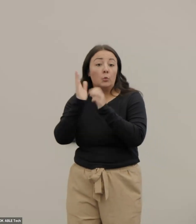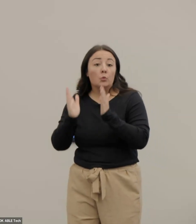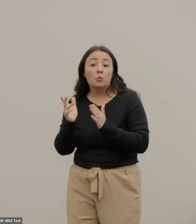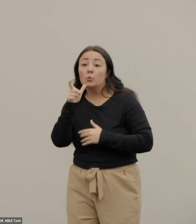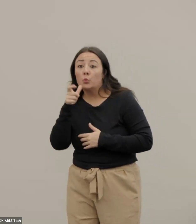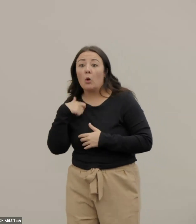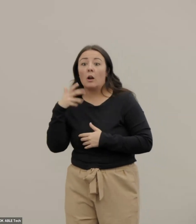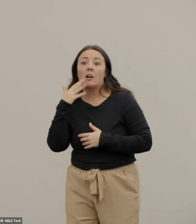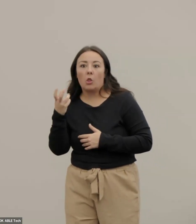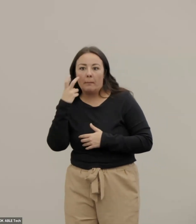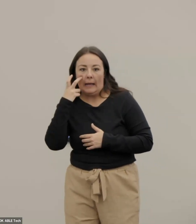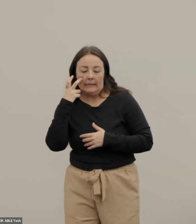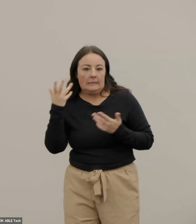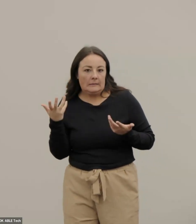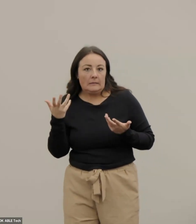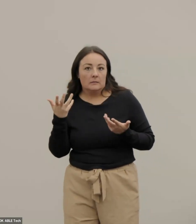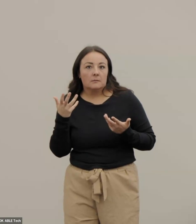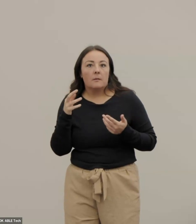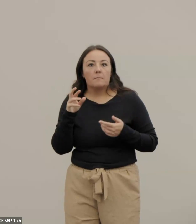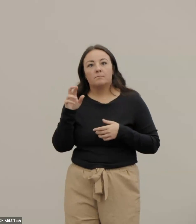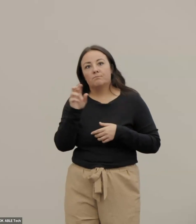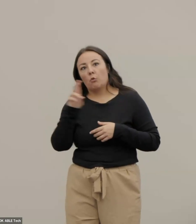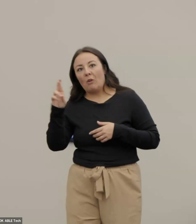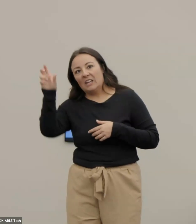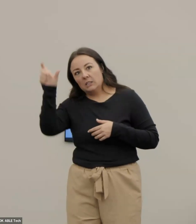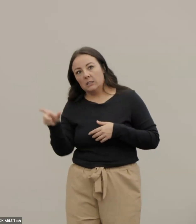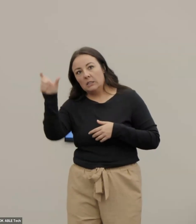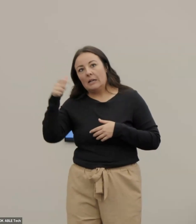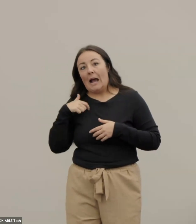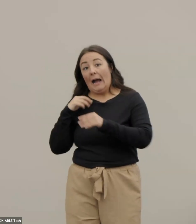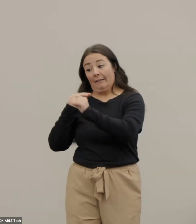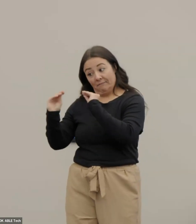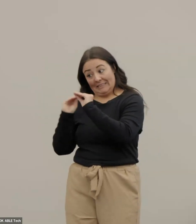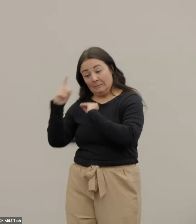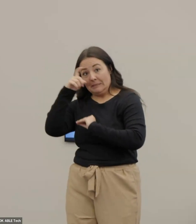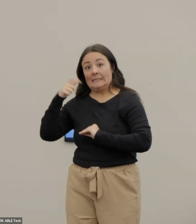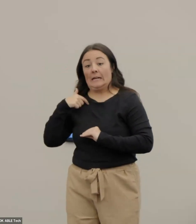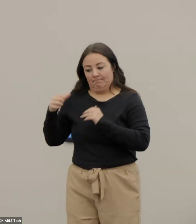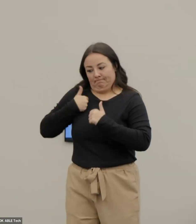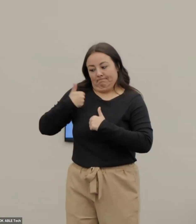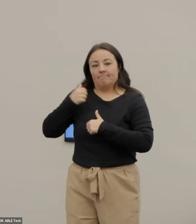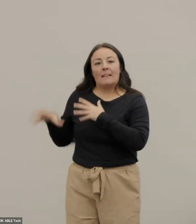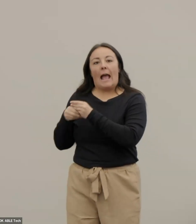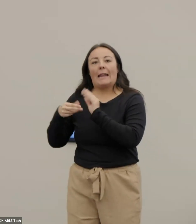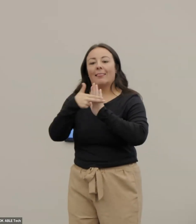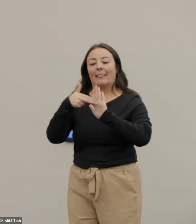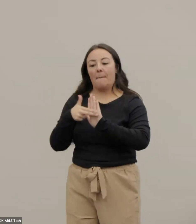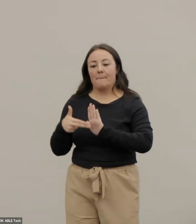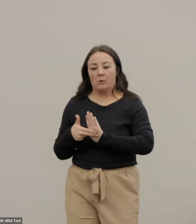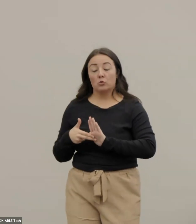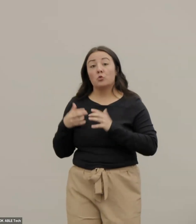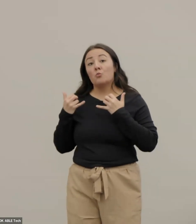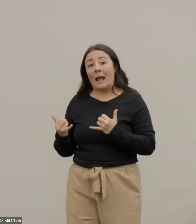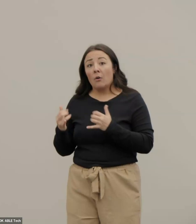colorblind. Now, the one on the right, I fixed by adding labels to the graph. And now the color